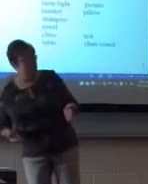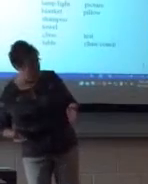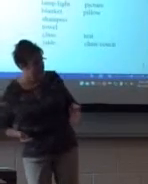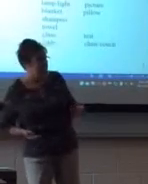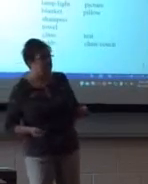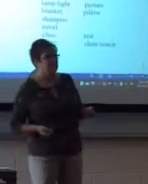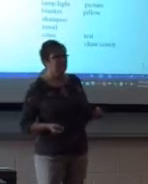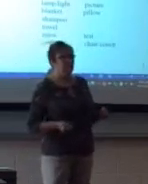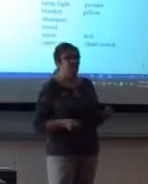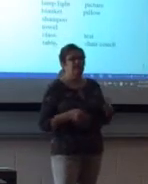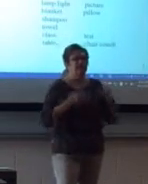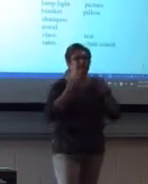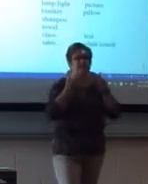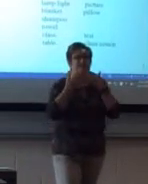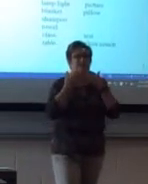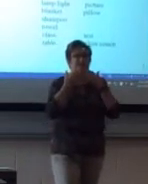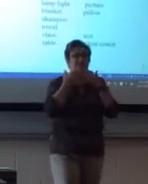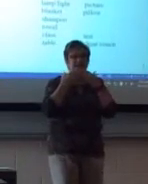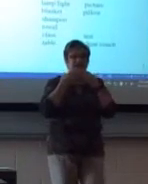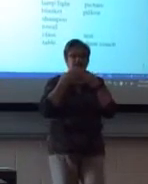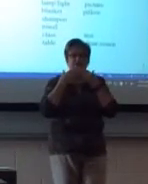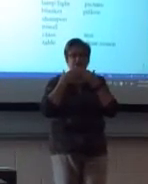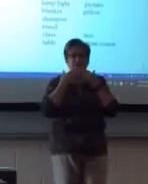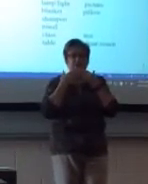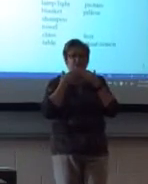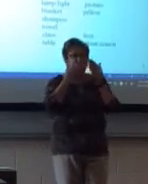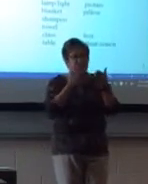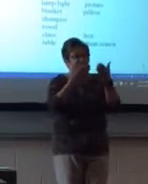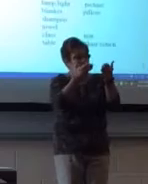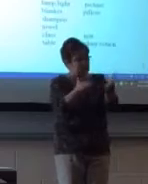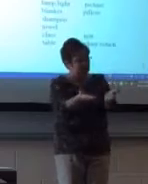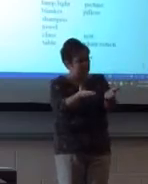Very good. Thank you. Thanksgiving is pretty well two-handed.